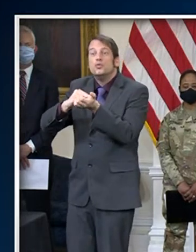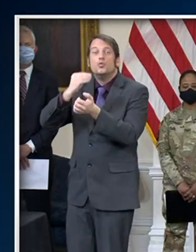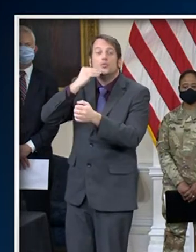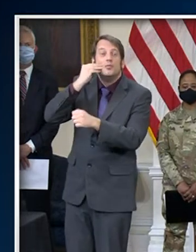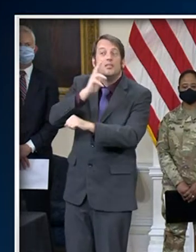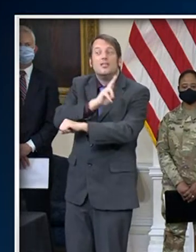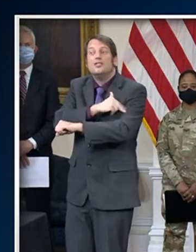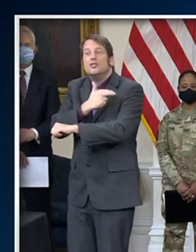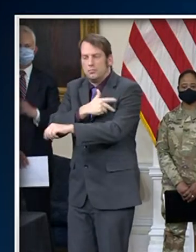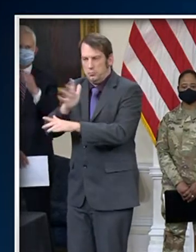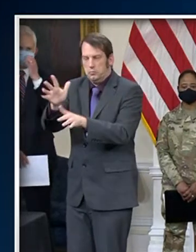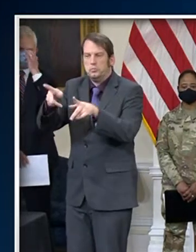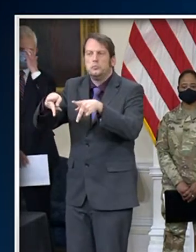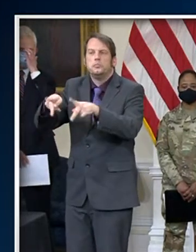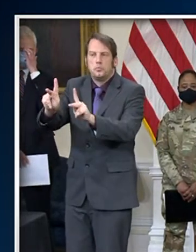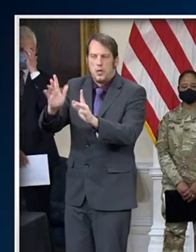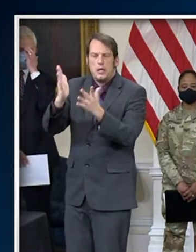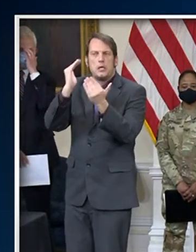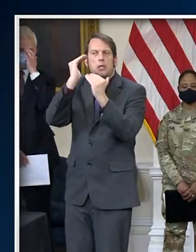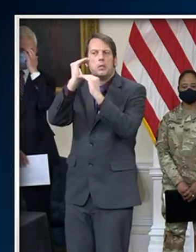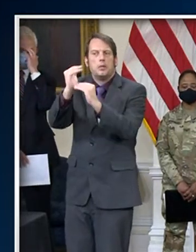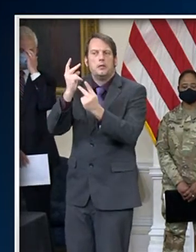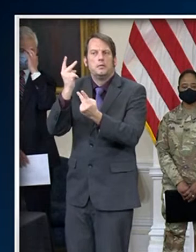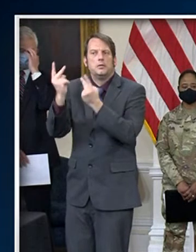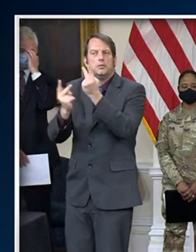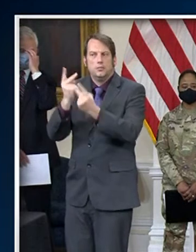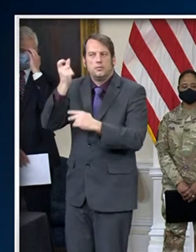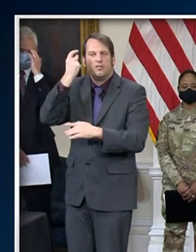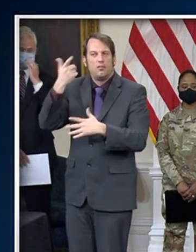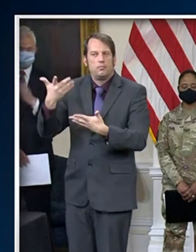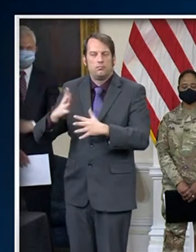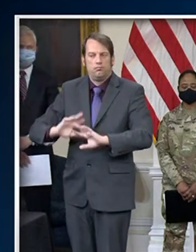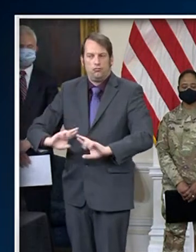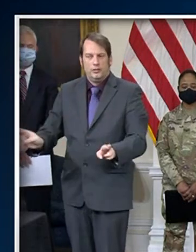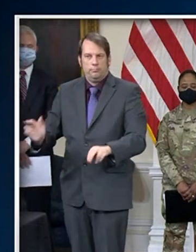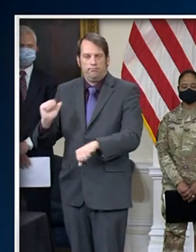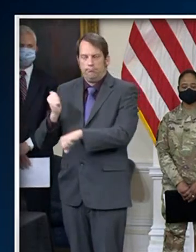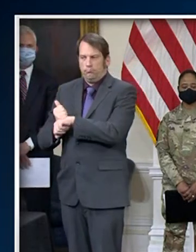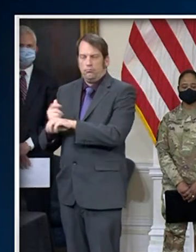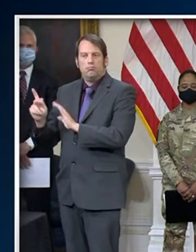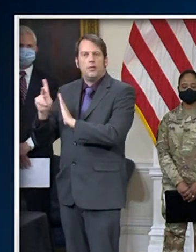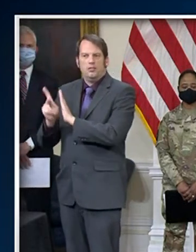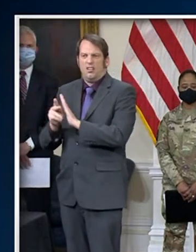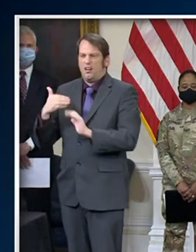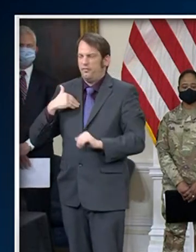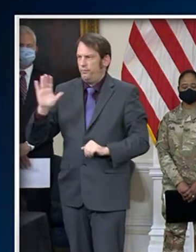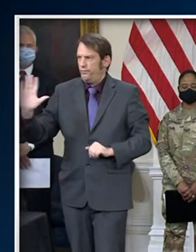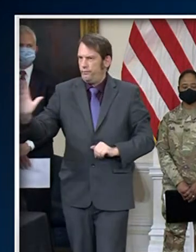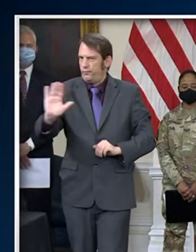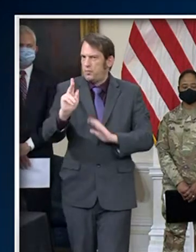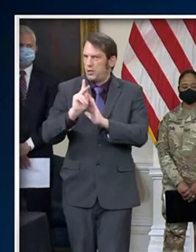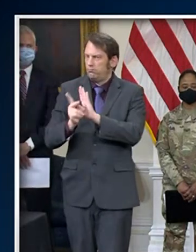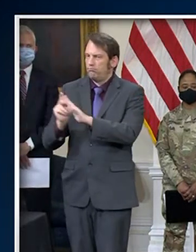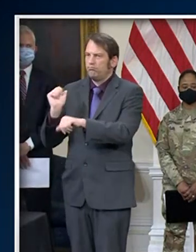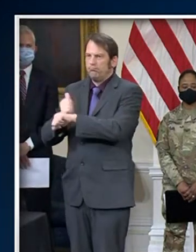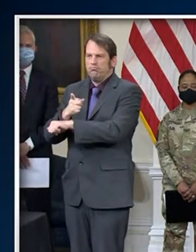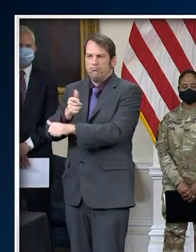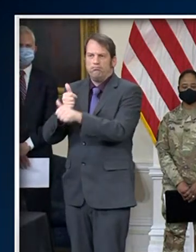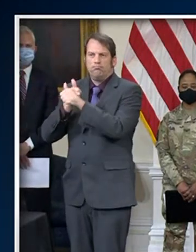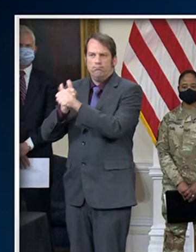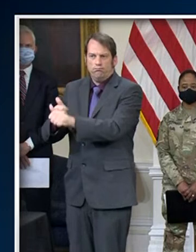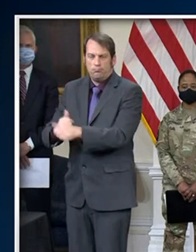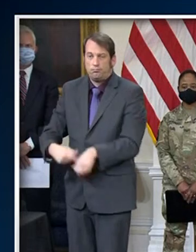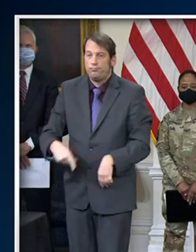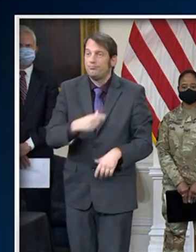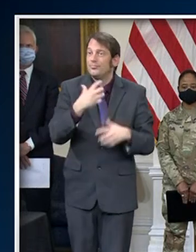hospitals, subject to the policies set by each facility. In addition, state health officials will also issue